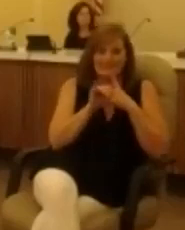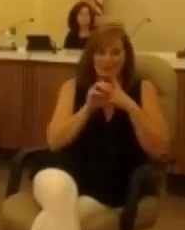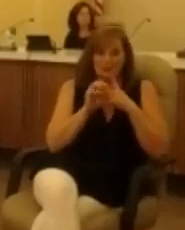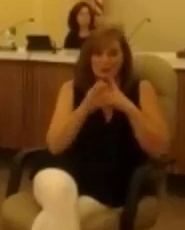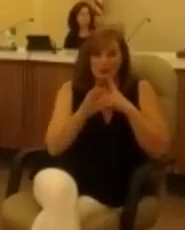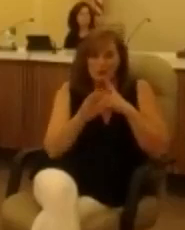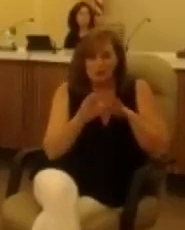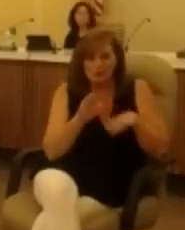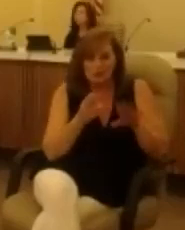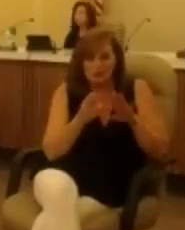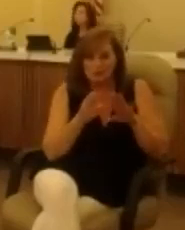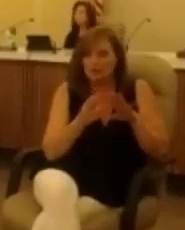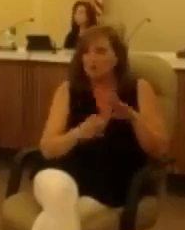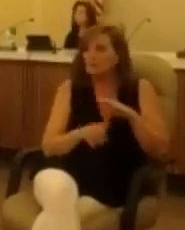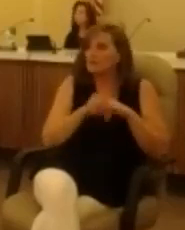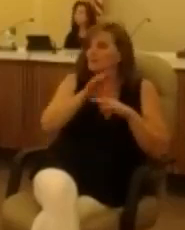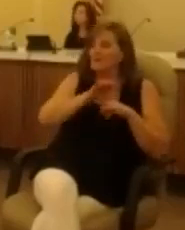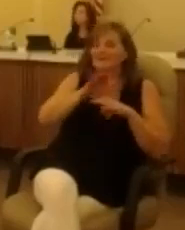What is it?